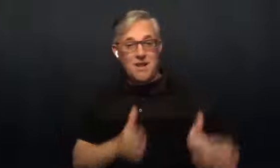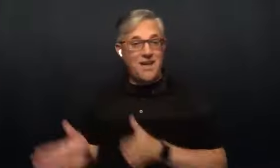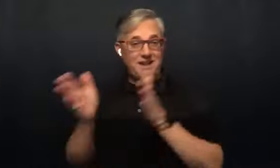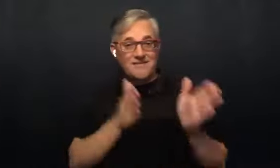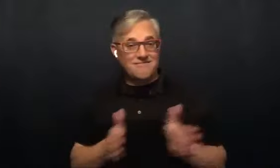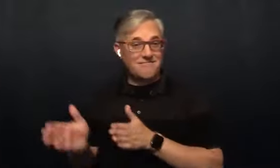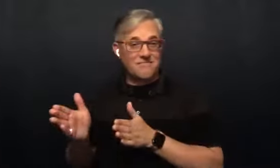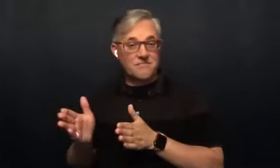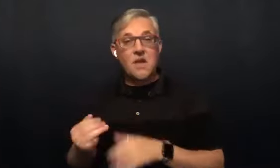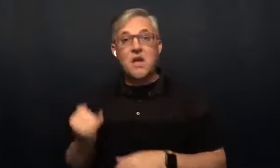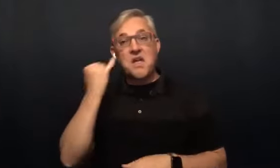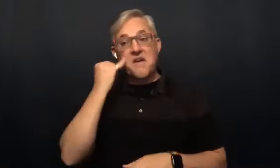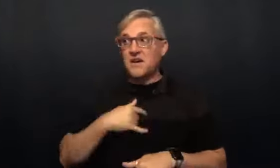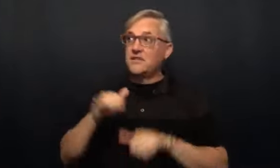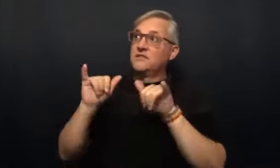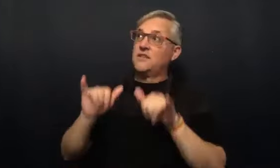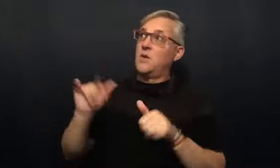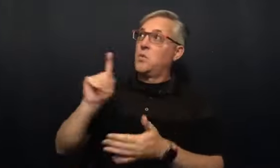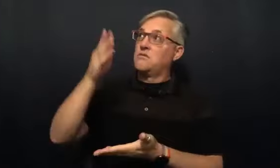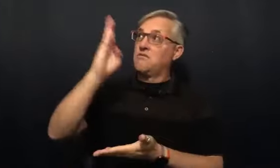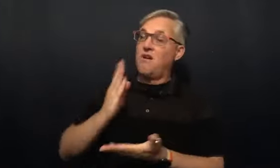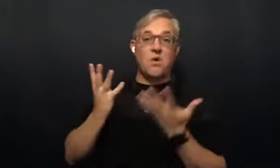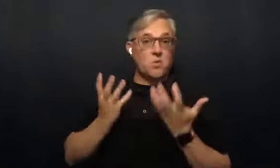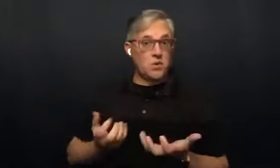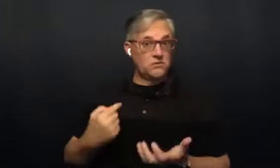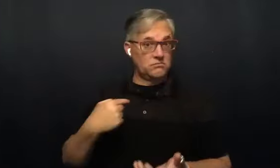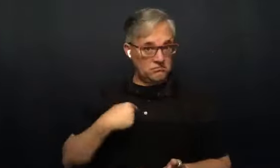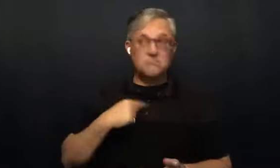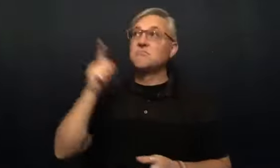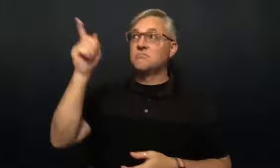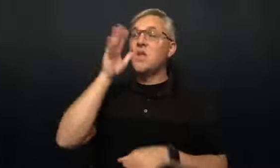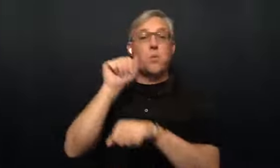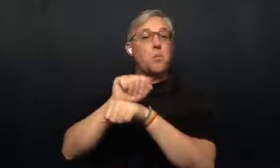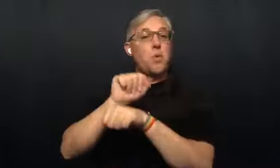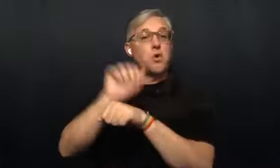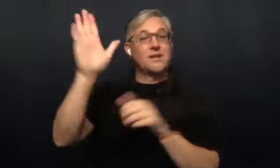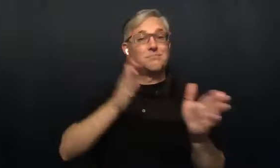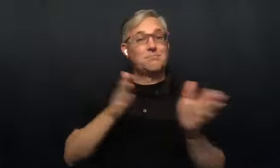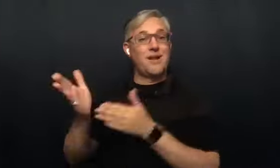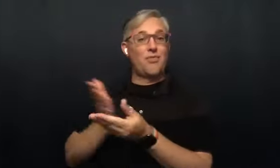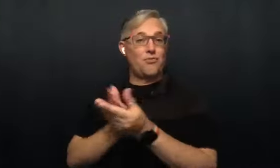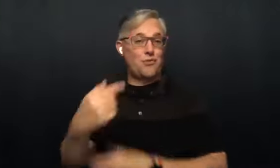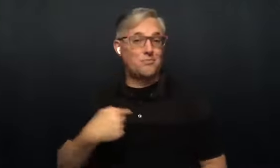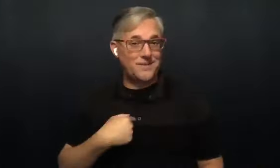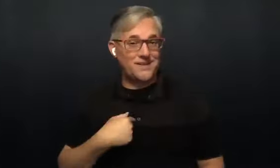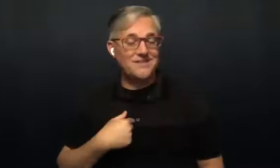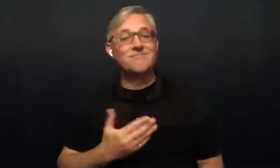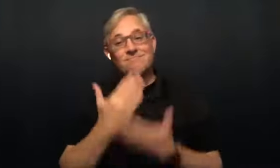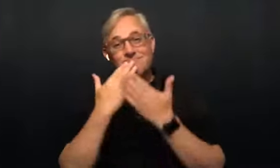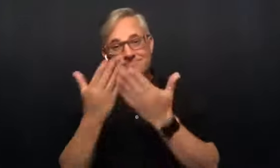stay where God wants me to be, he will work his plan through me." Thank you very much. And I do want to say to everyone